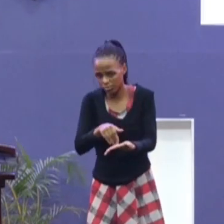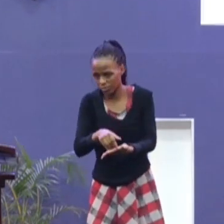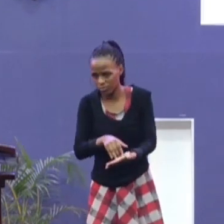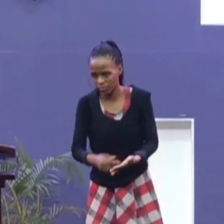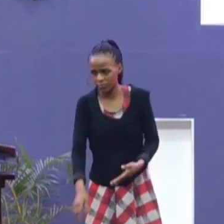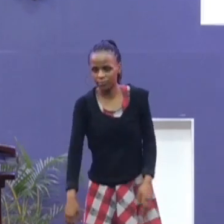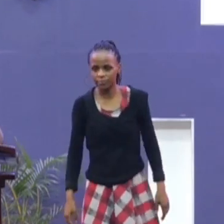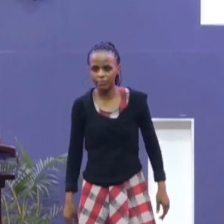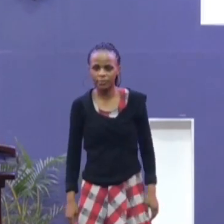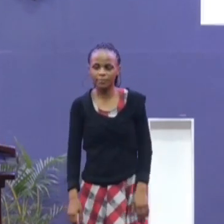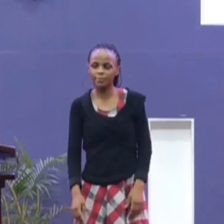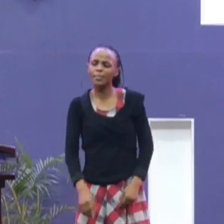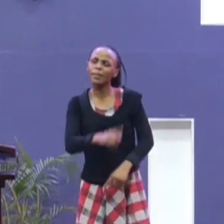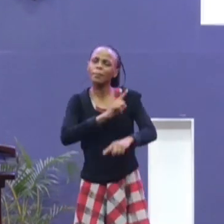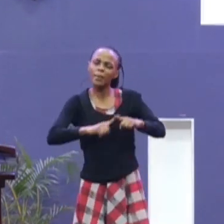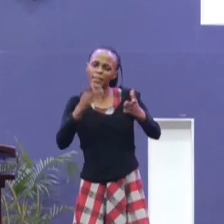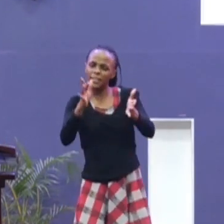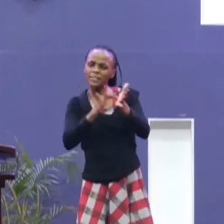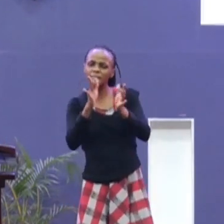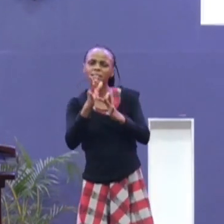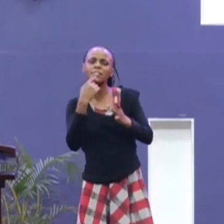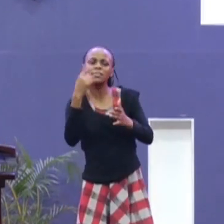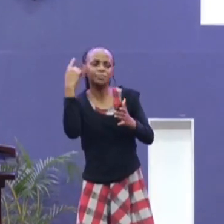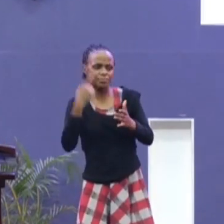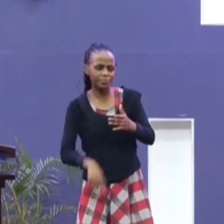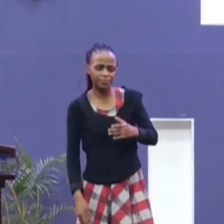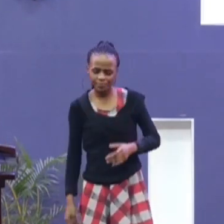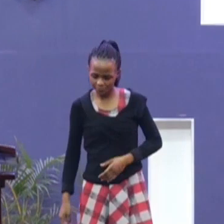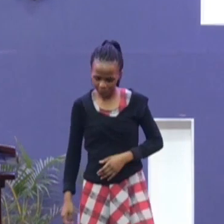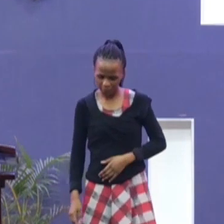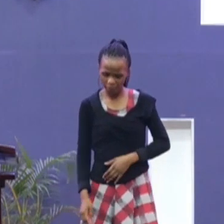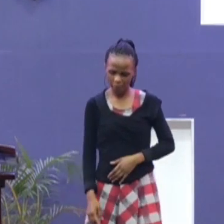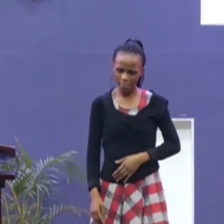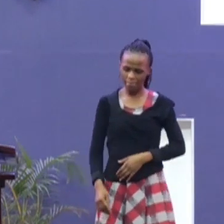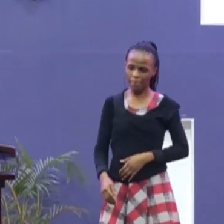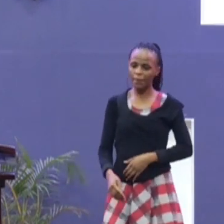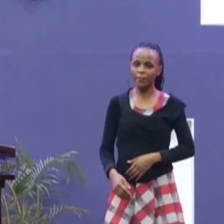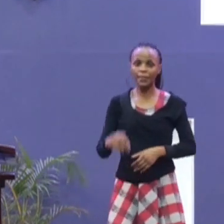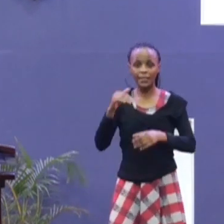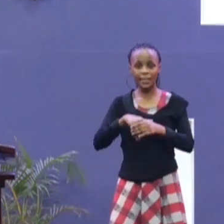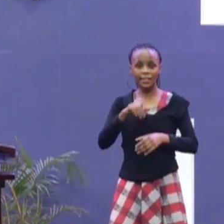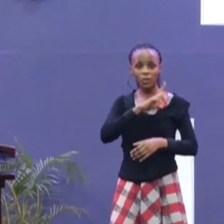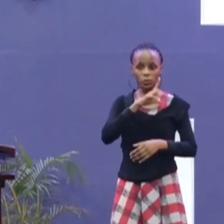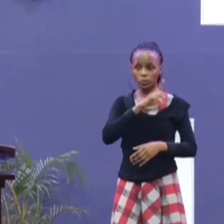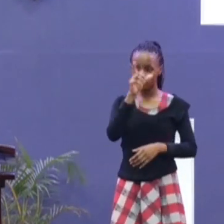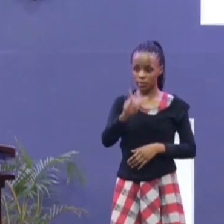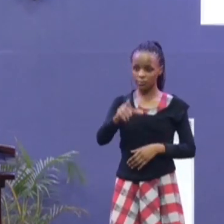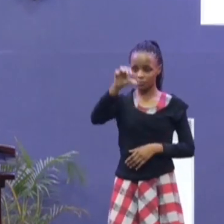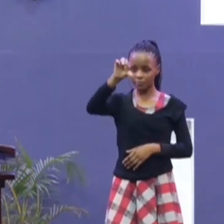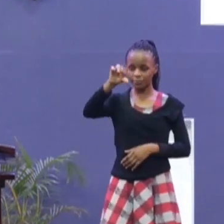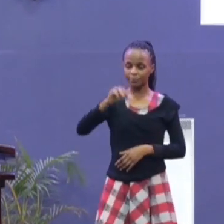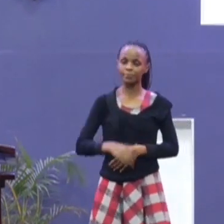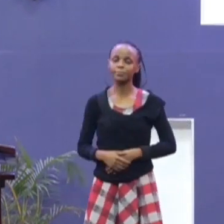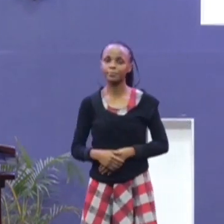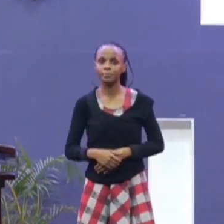okuggwamu amaanyi. But this is what Jesus said. But this is what kino Yesu kyagamba. In Luke chapter 9. Mu Luke sura ya